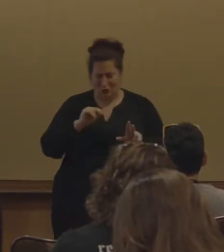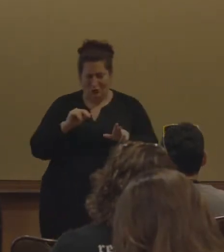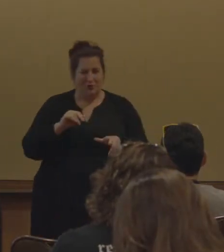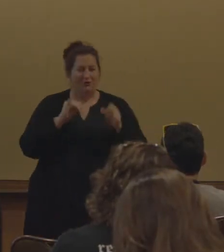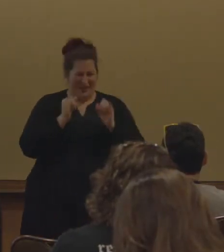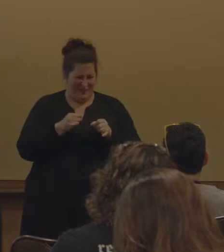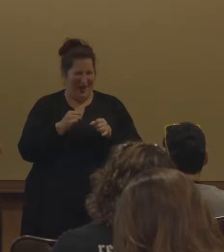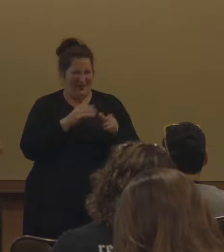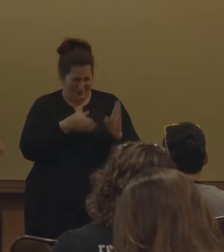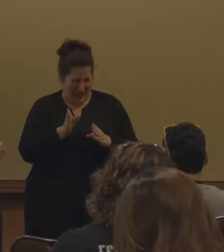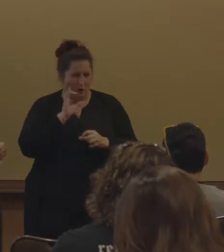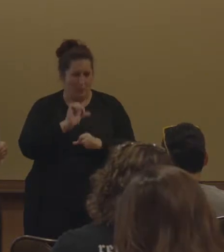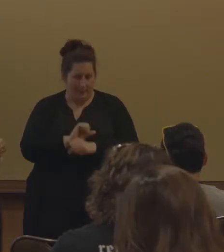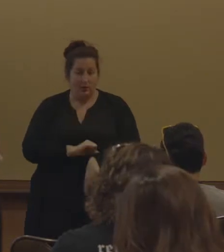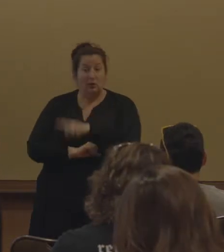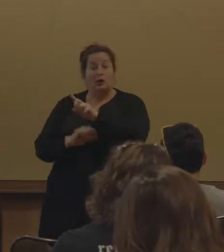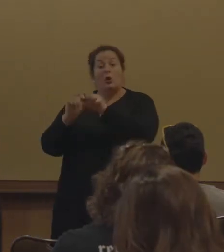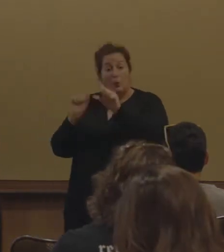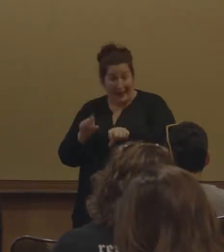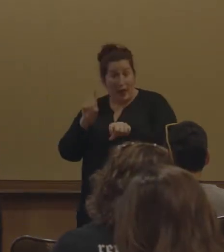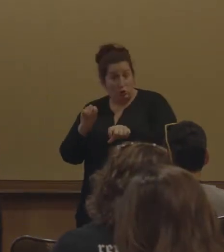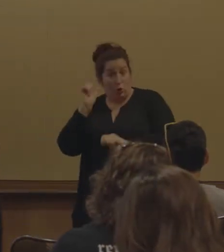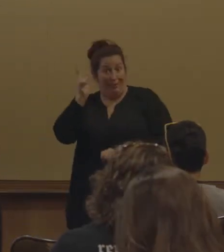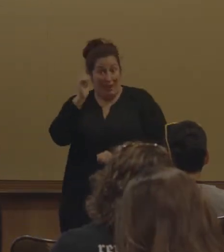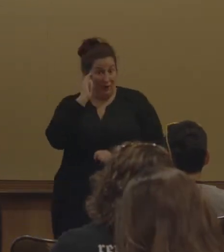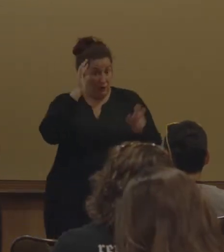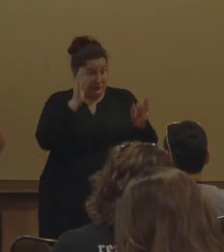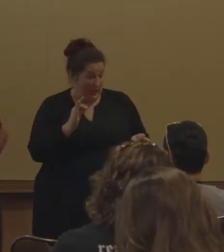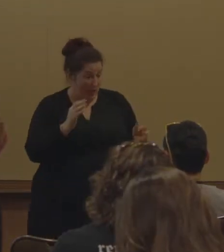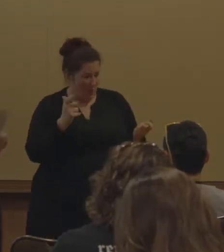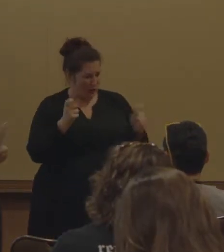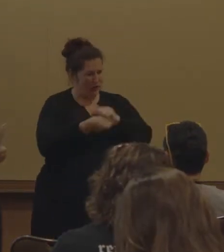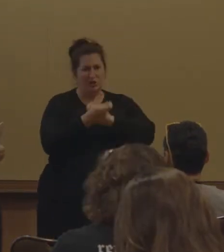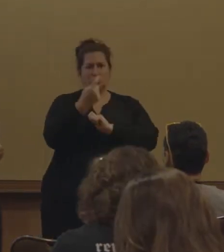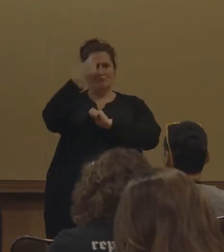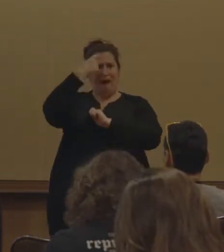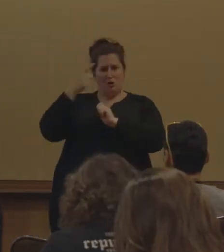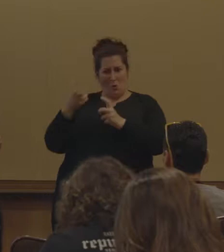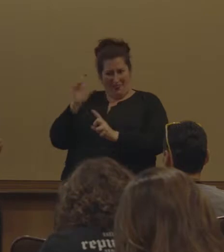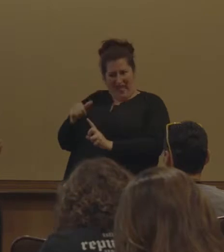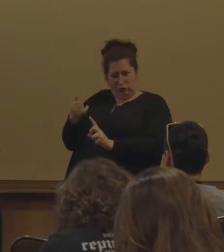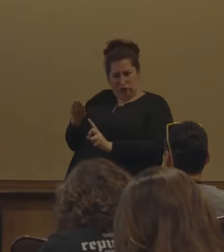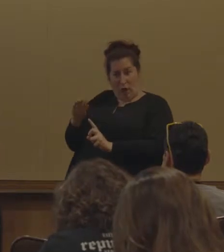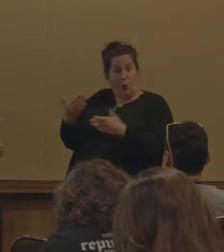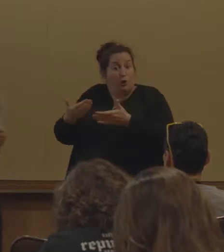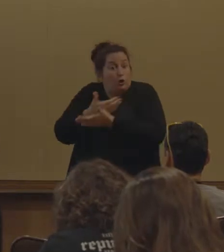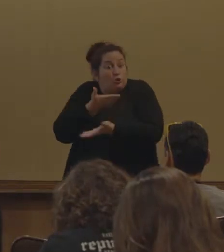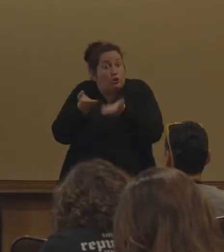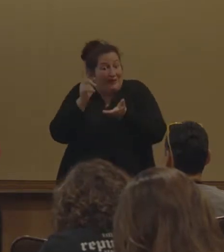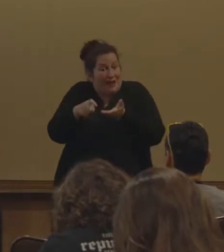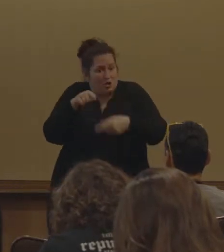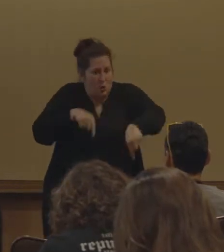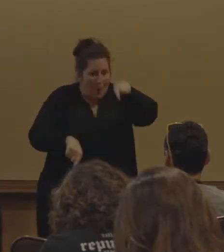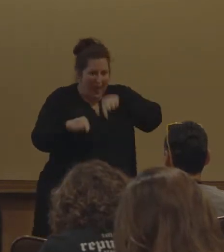it, but we can do an amendment. So down the road, we know this always happens, something new comes up, some new service is needed. You go